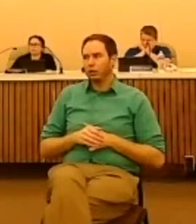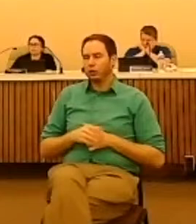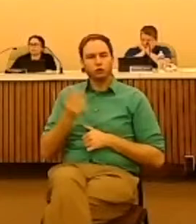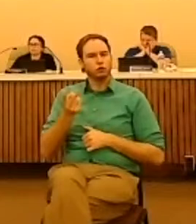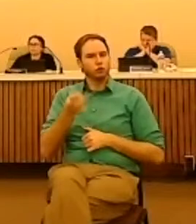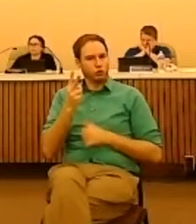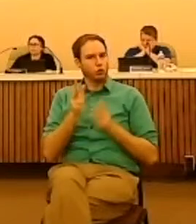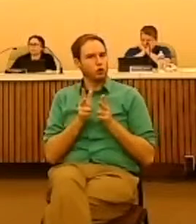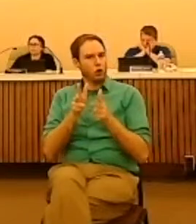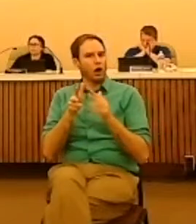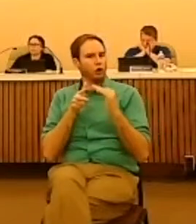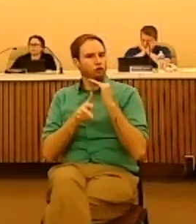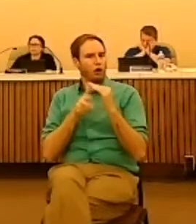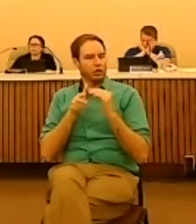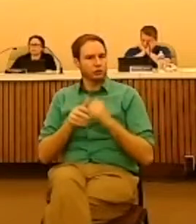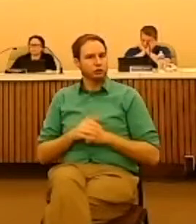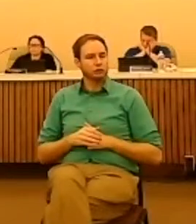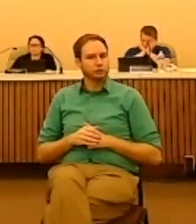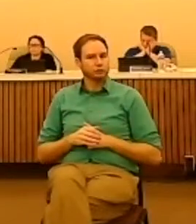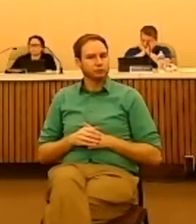2-car garage.